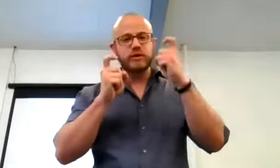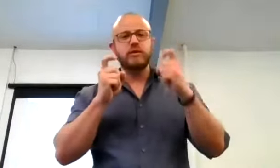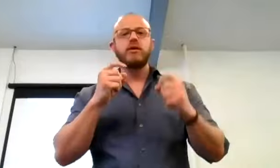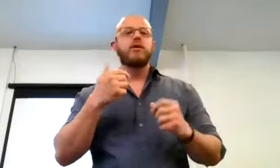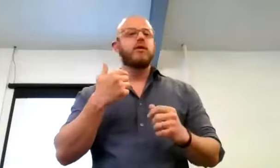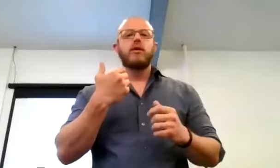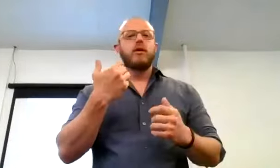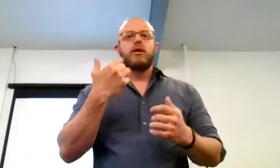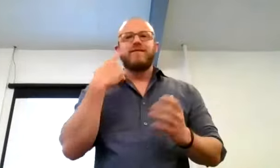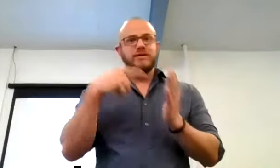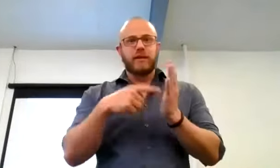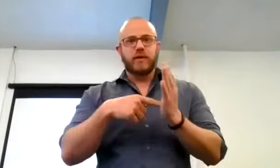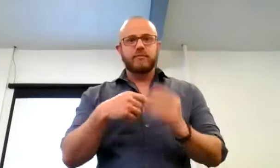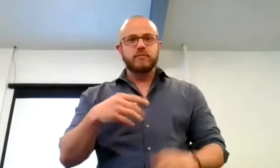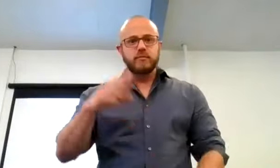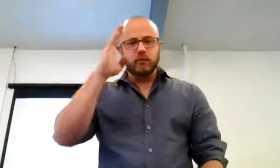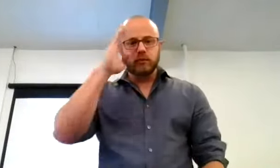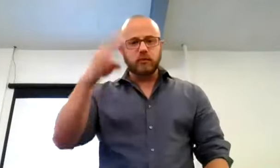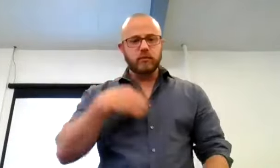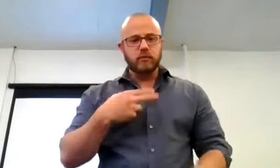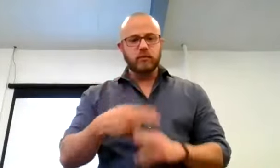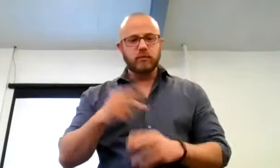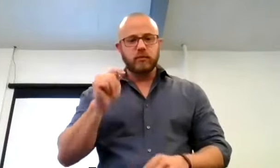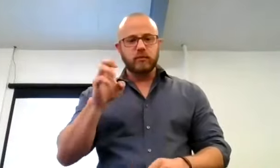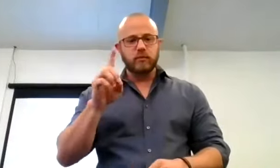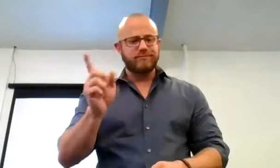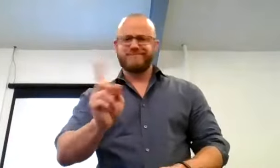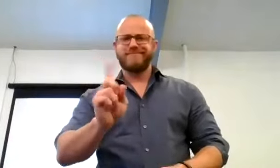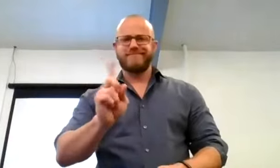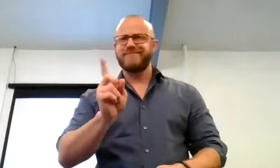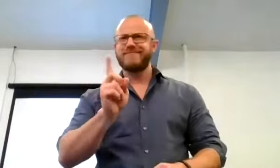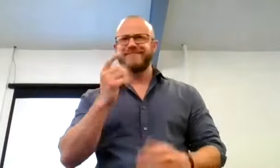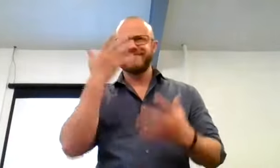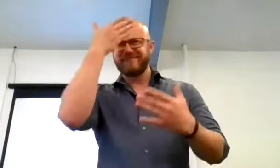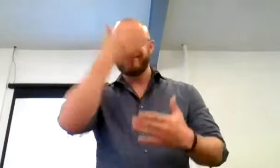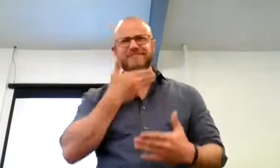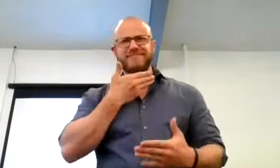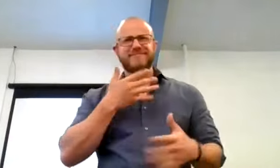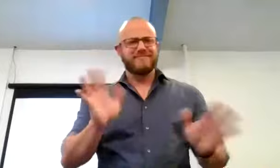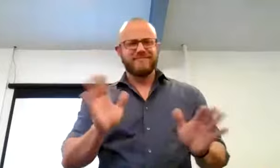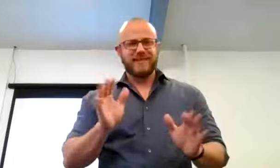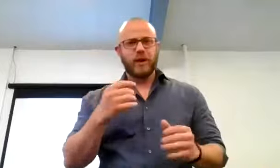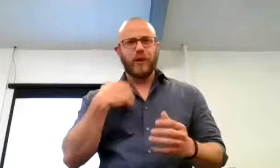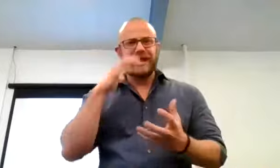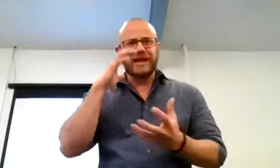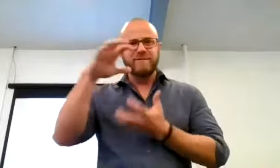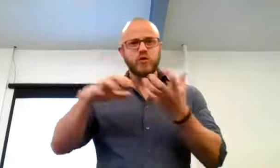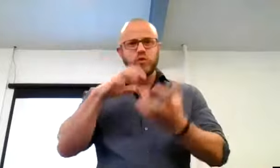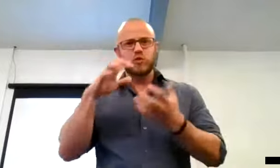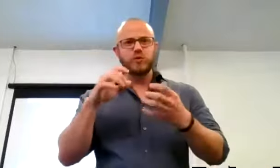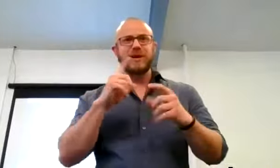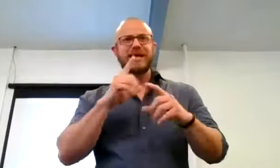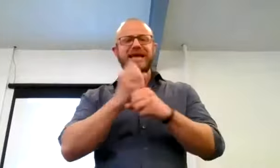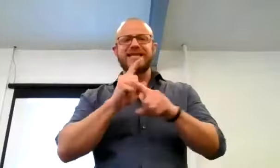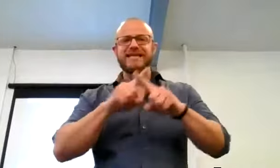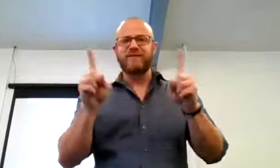facial expressions. For example, there'll be, hi, my name is Ted. You see how my face was just blank there? We have to, people get confused,